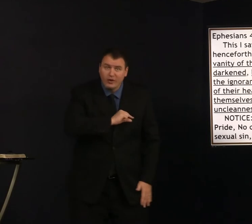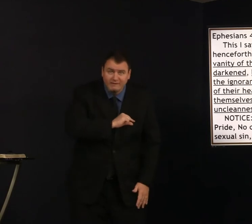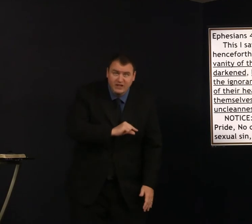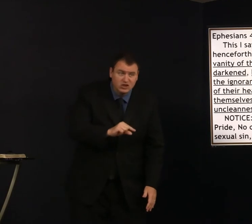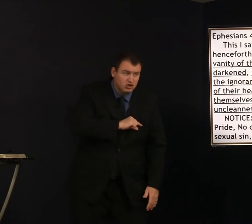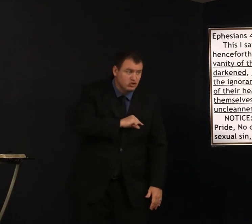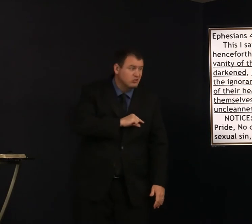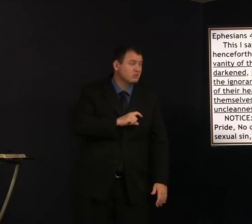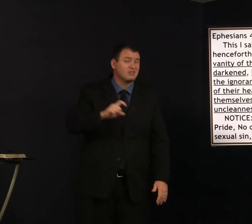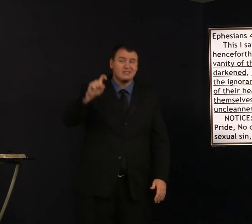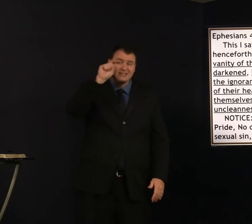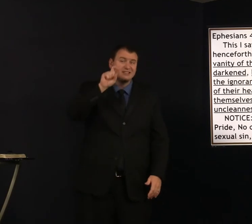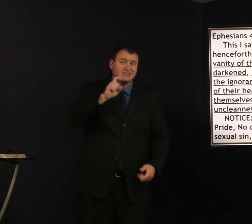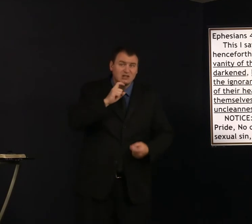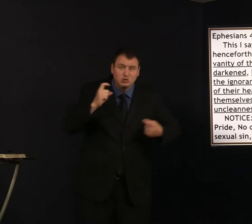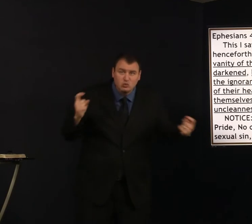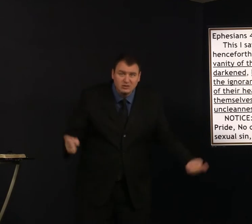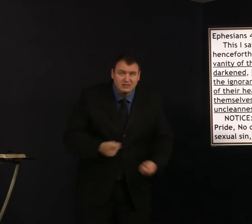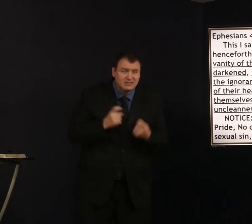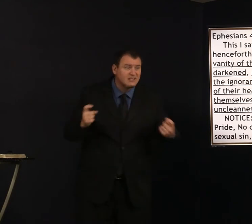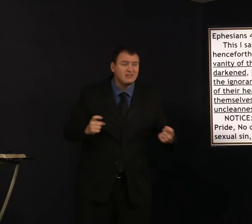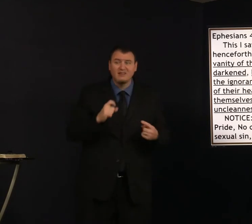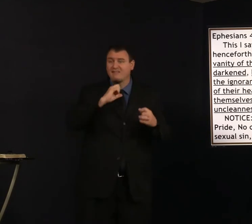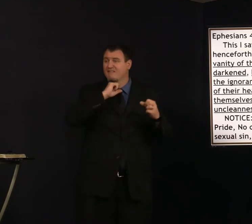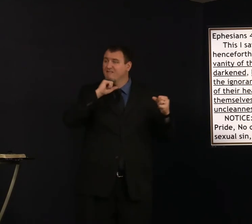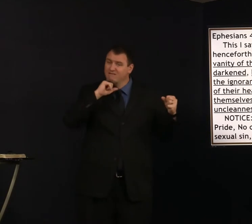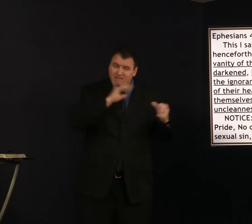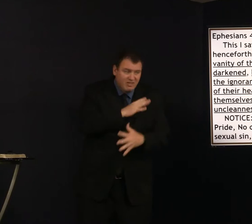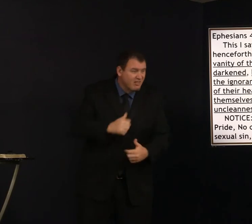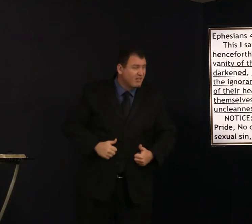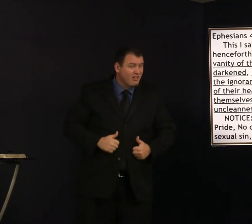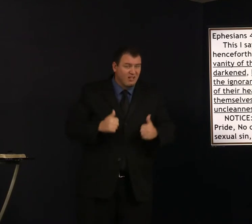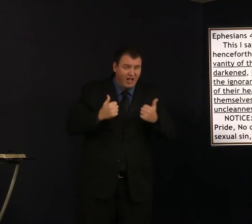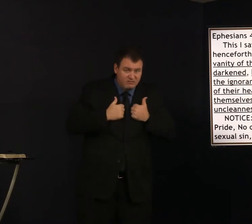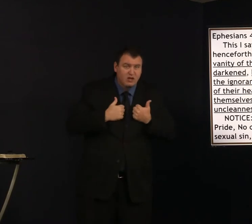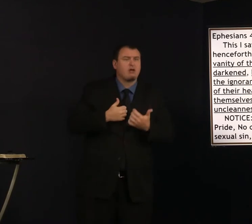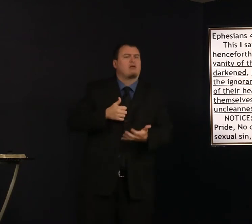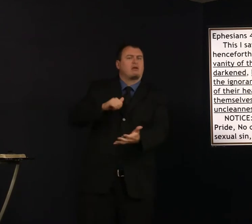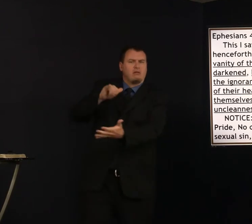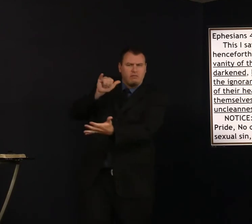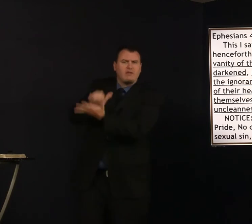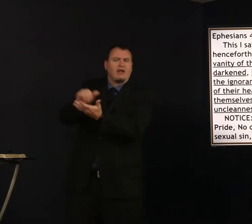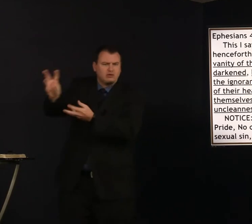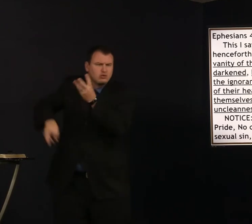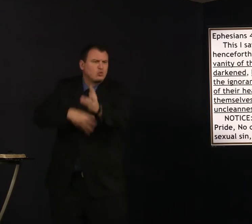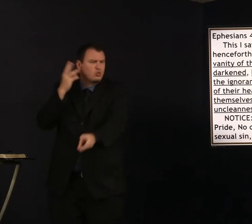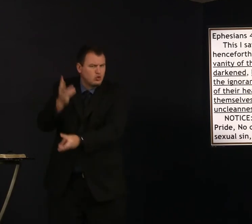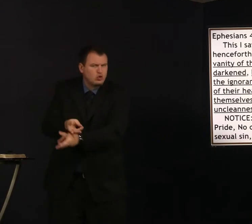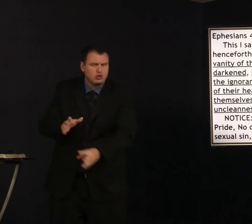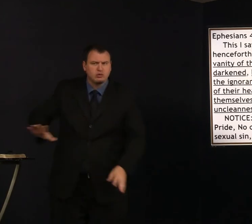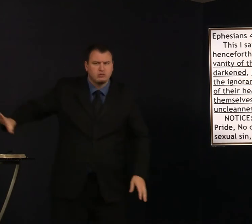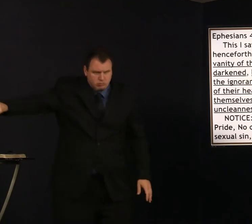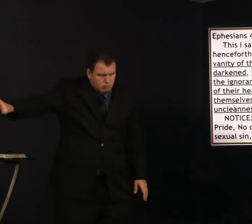There's no conviction. There's no sexual. They have sexual sin. They have a filthy